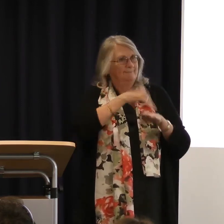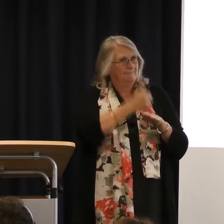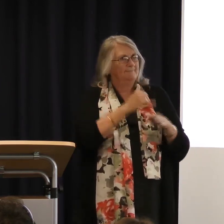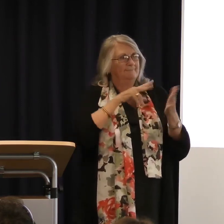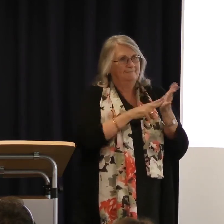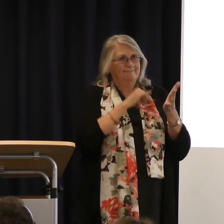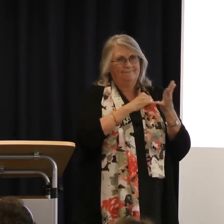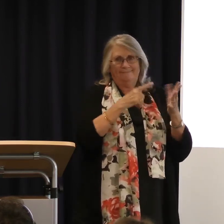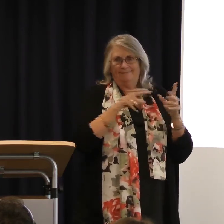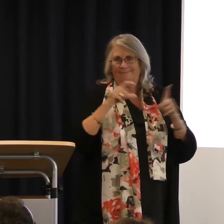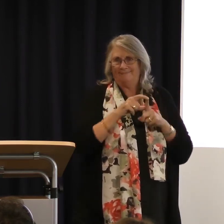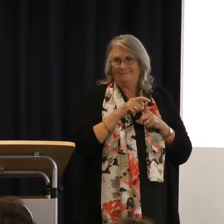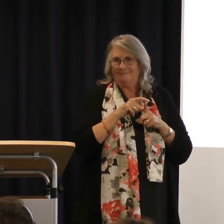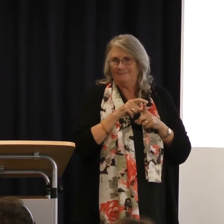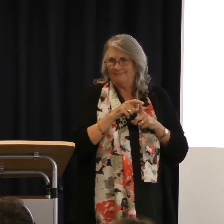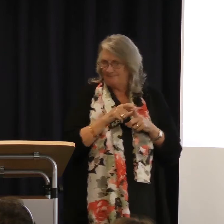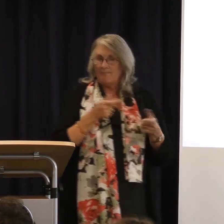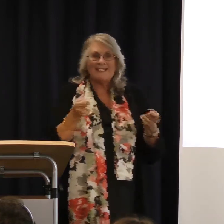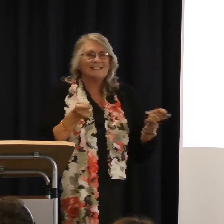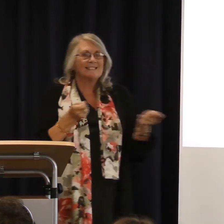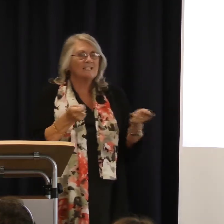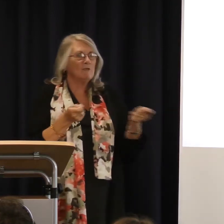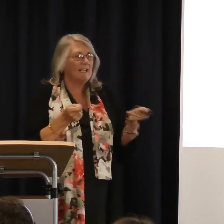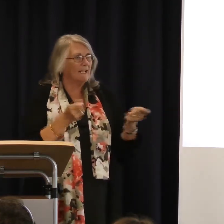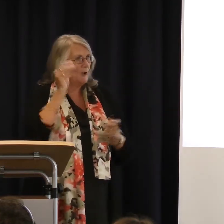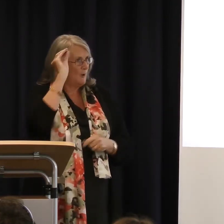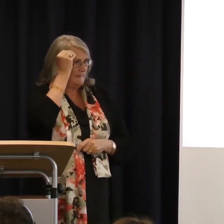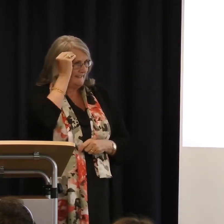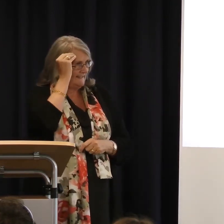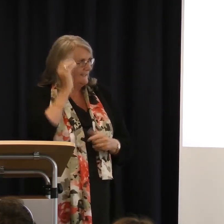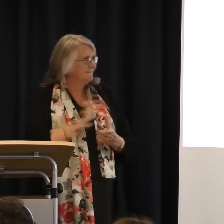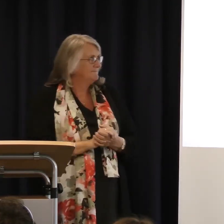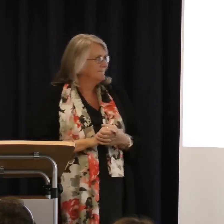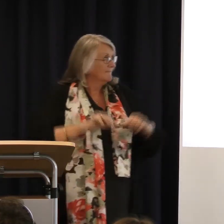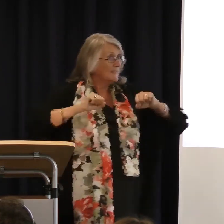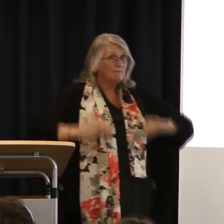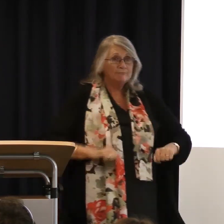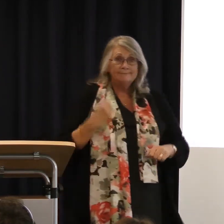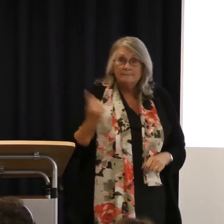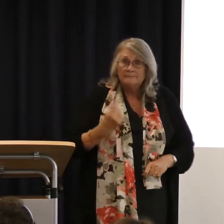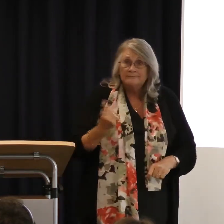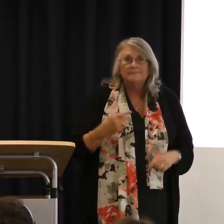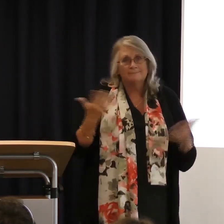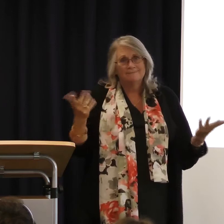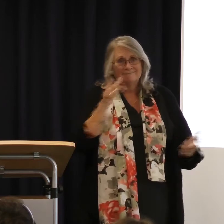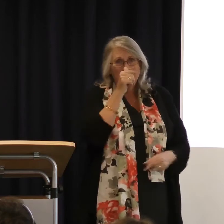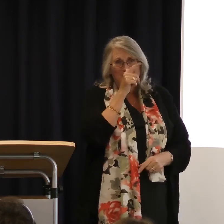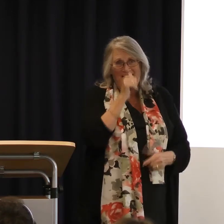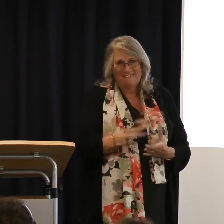have discussions about sport, and we decided to establish a steering committee. And the president